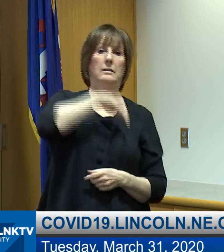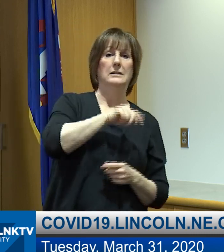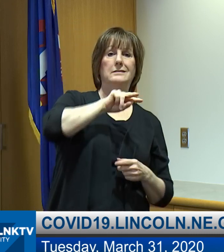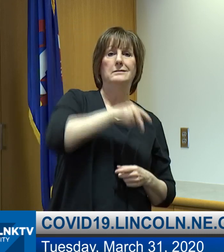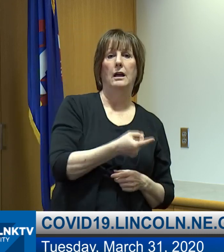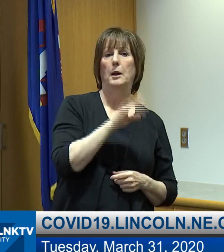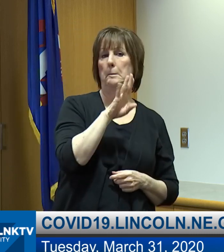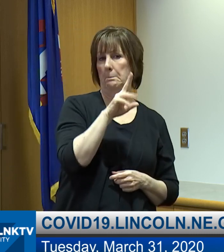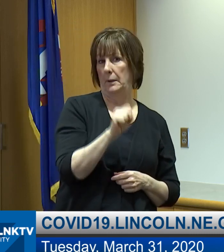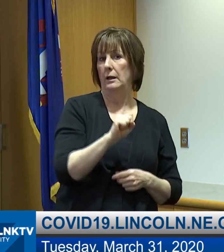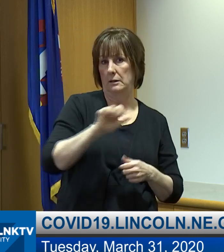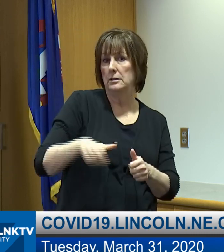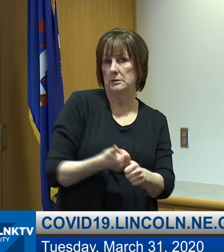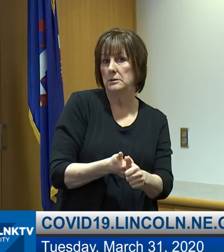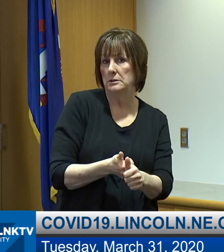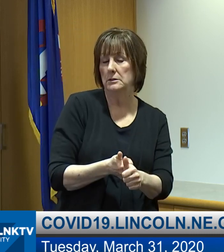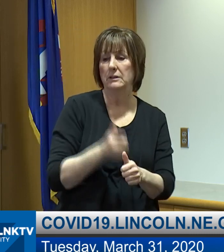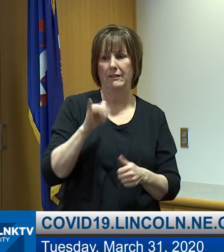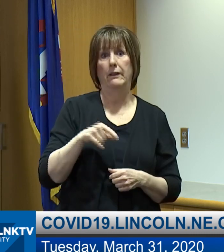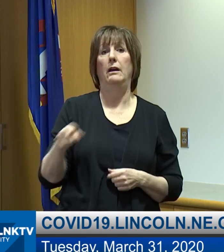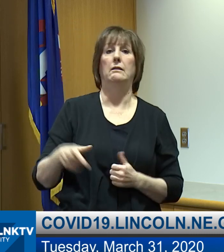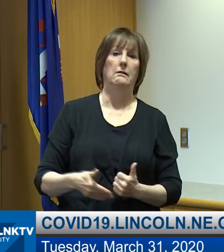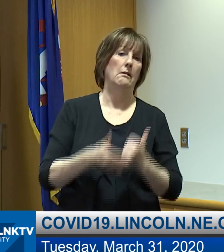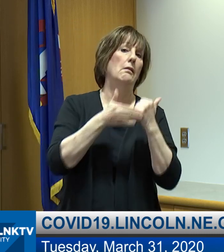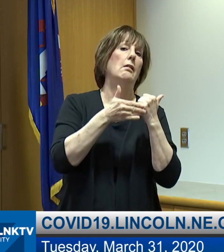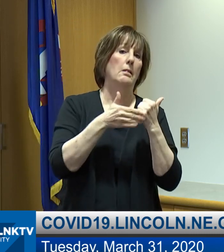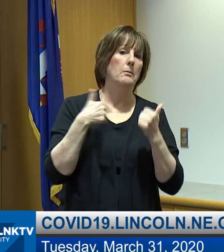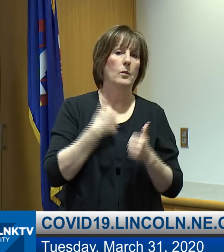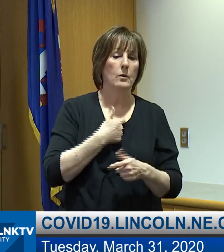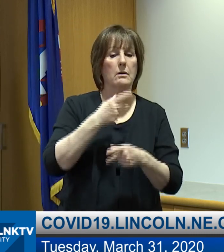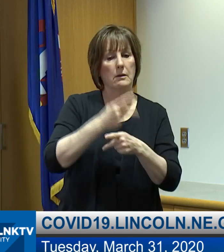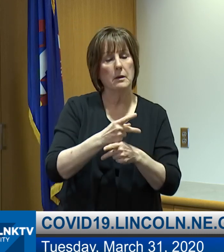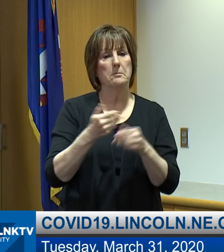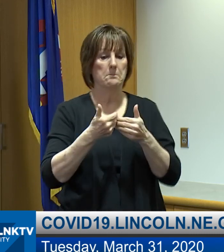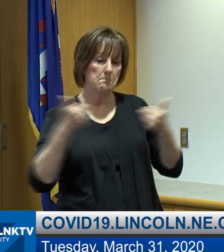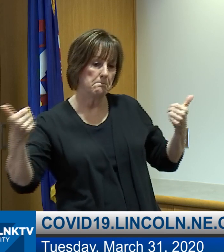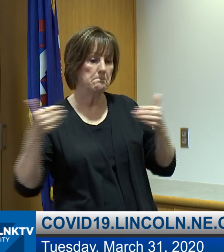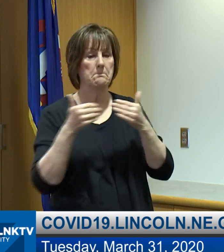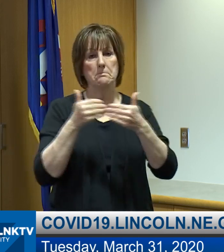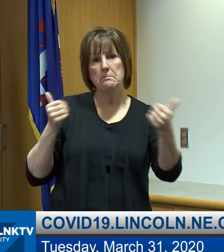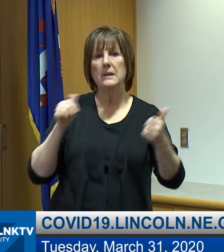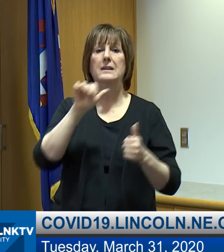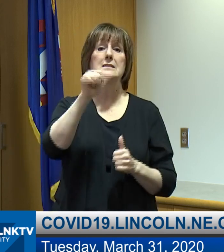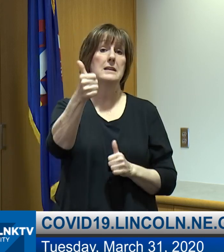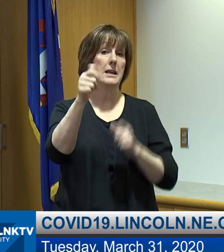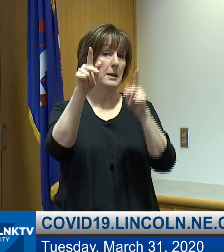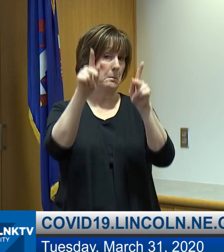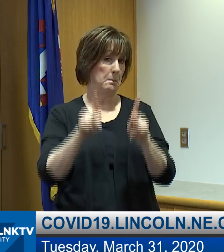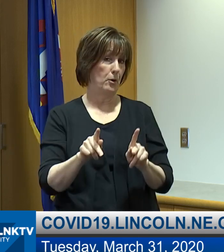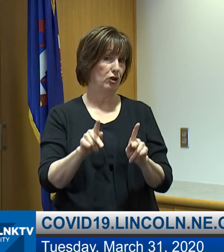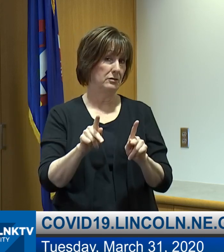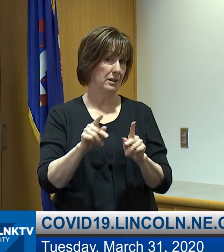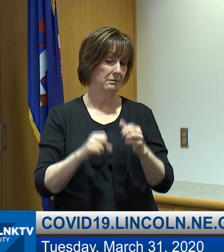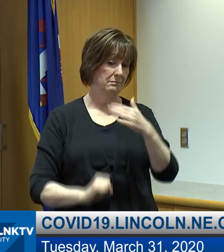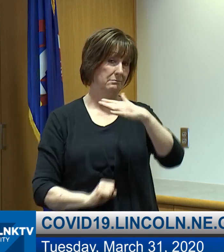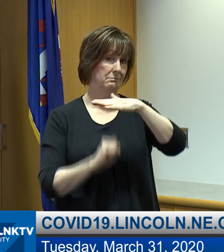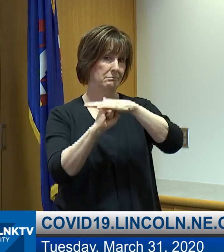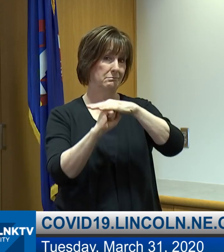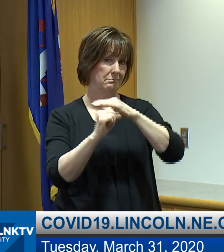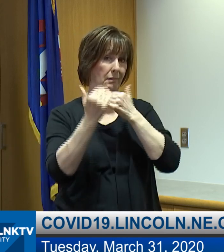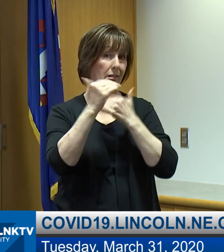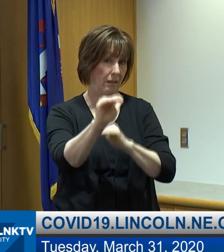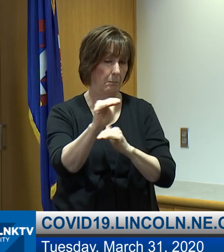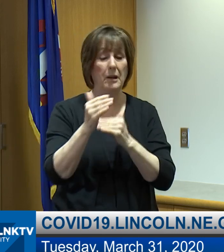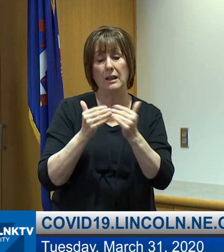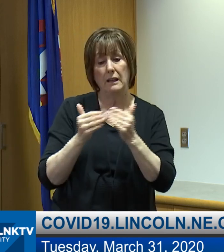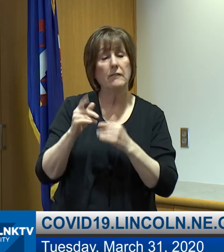other bus behind it. And that was really helping us maintain that 10-person recommendation, even on those